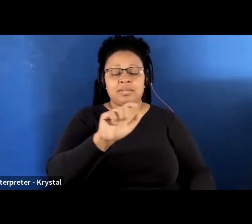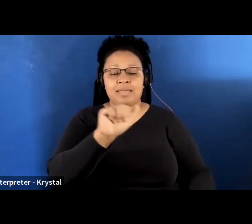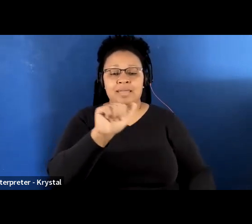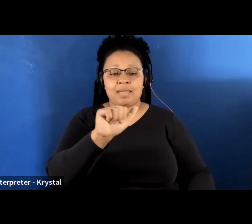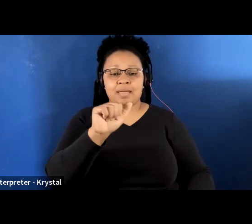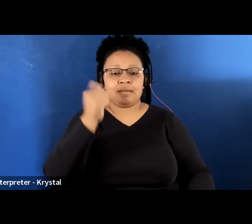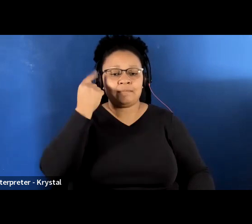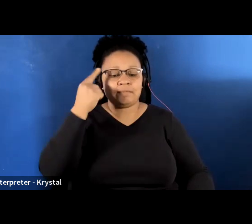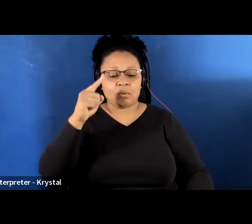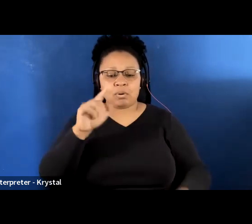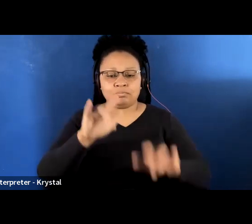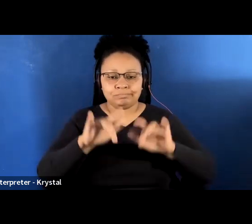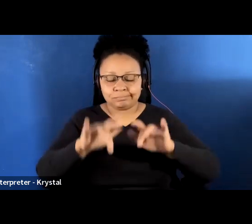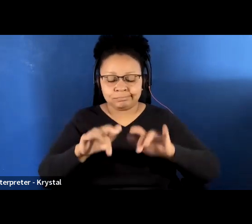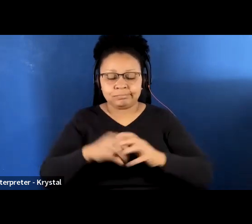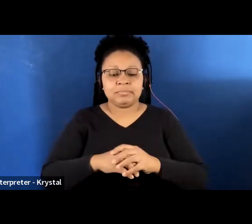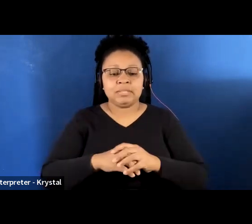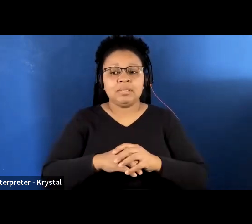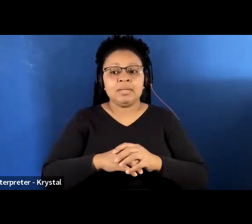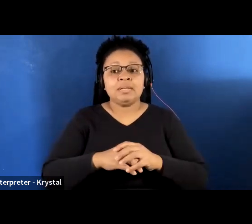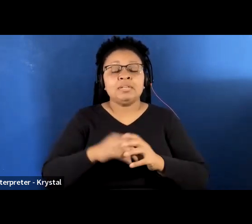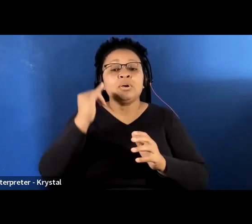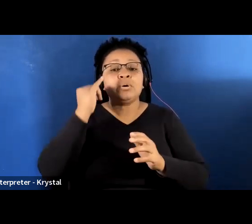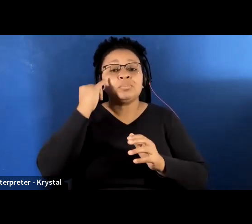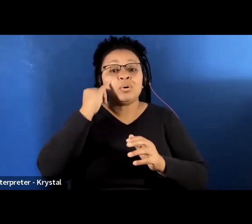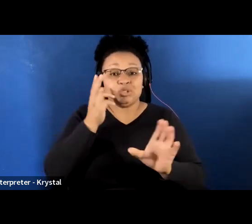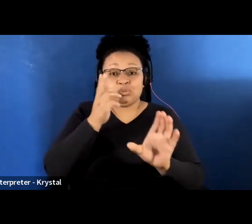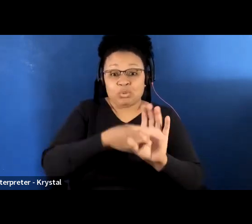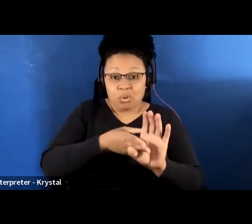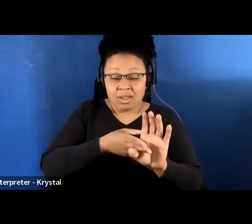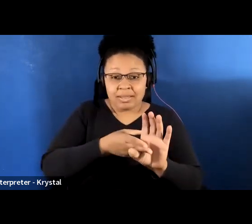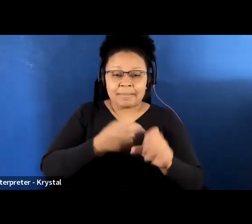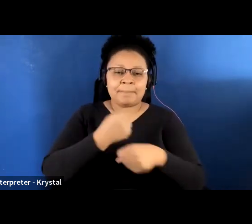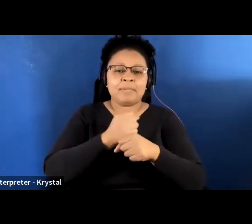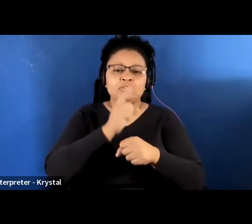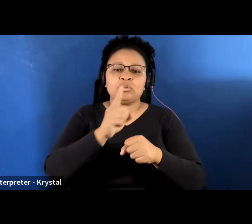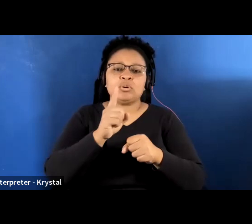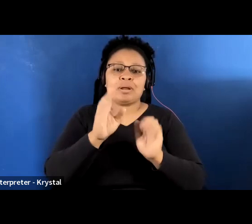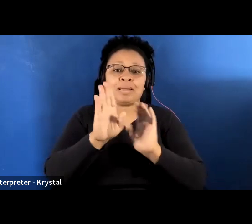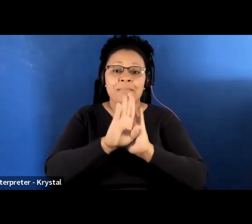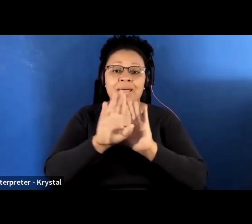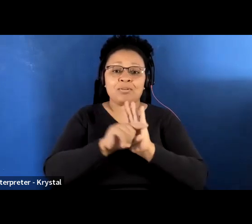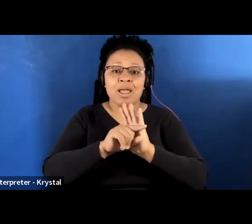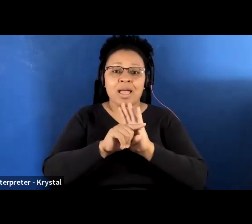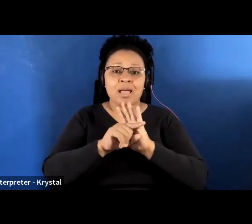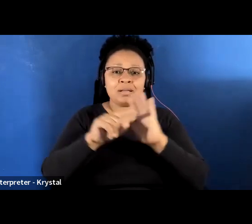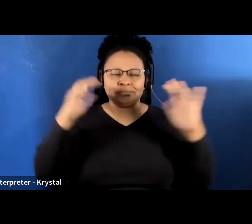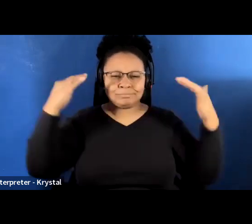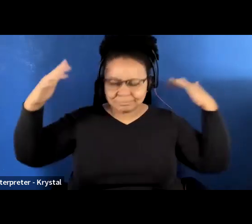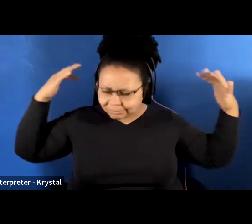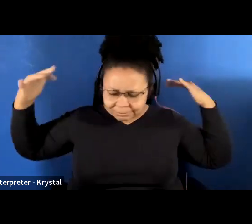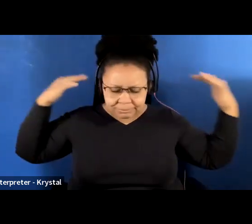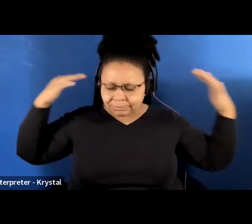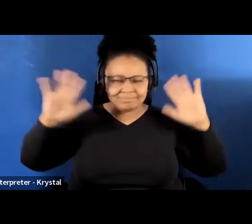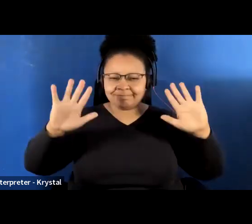into the conversation, please keep all background noise down as much as possible to allow us to hear you clearly.